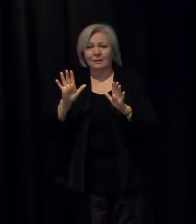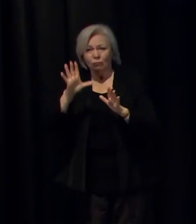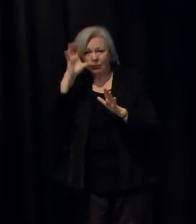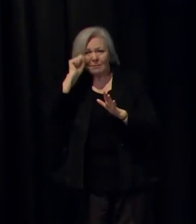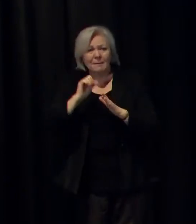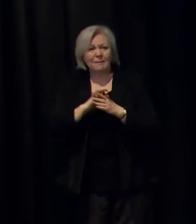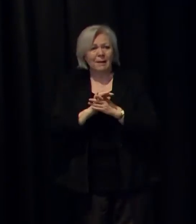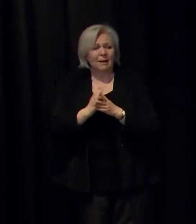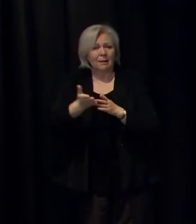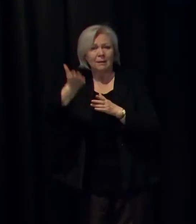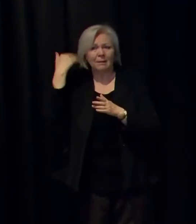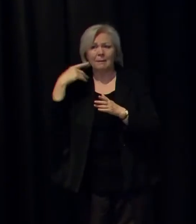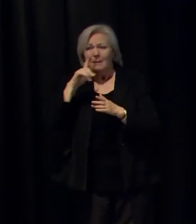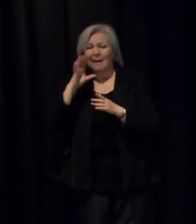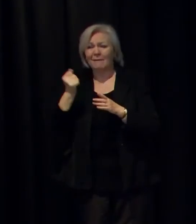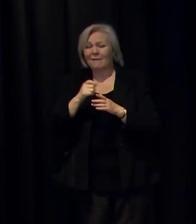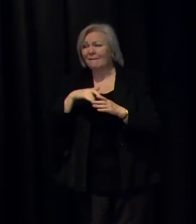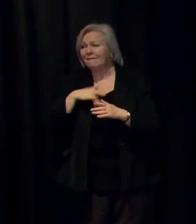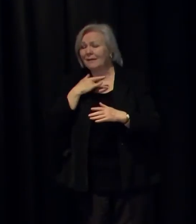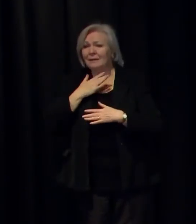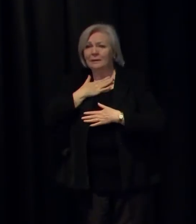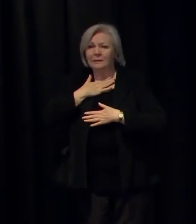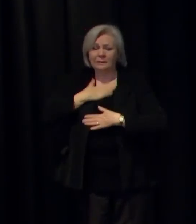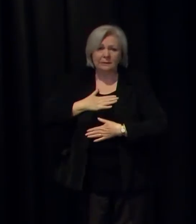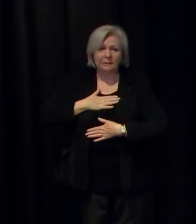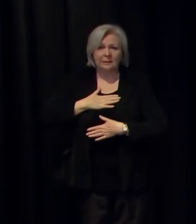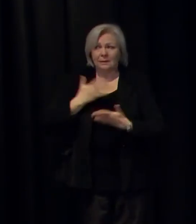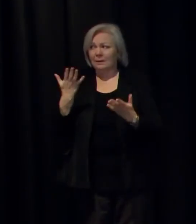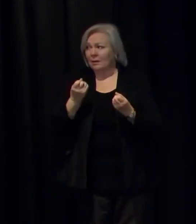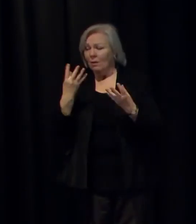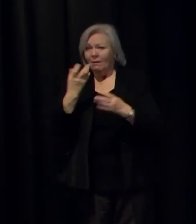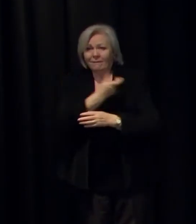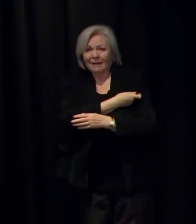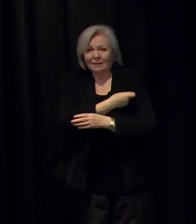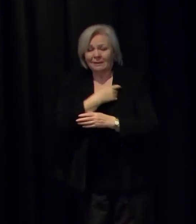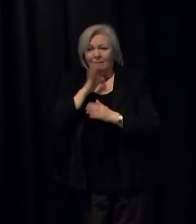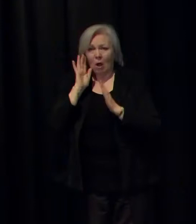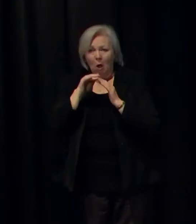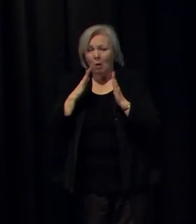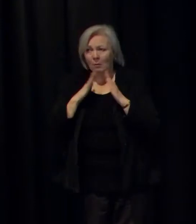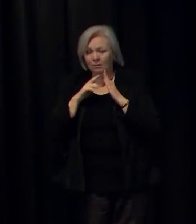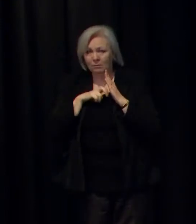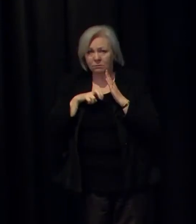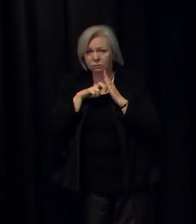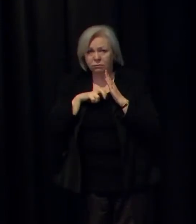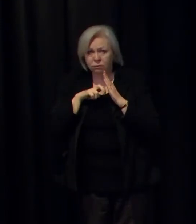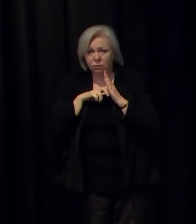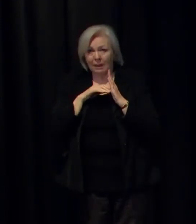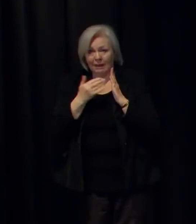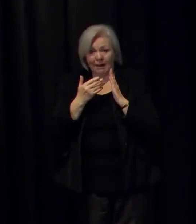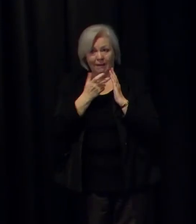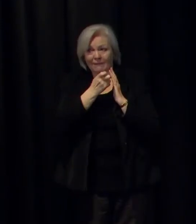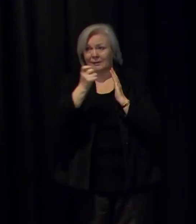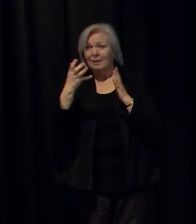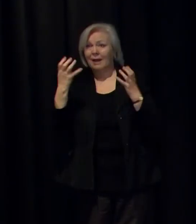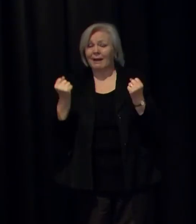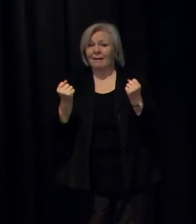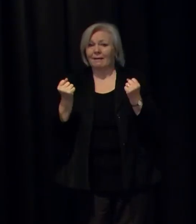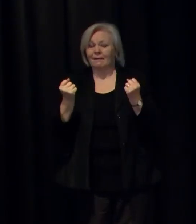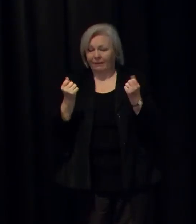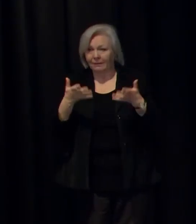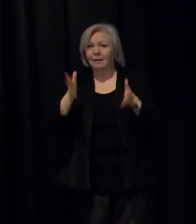unimaginable restrictions on people's lives? Because we didn't have a vaccine. We now have the vaccine. Victorians, to their